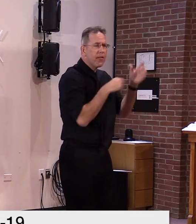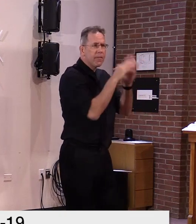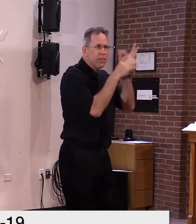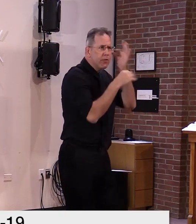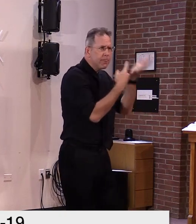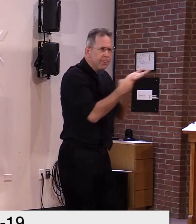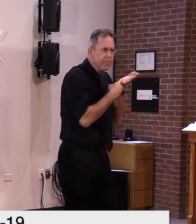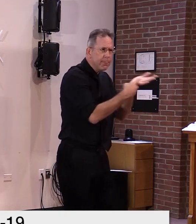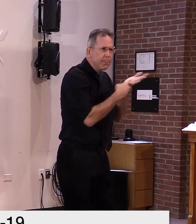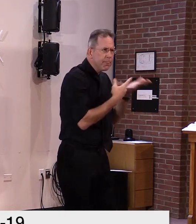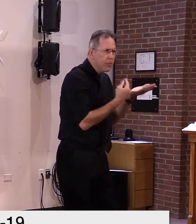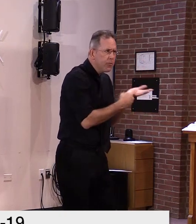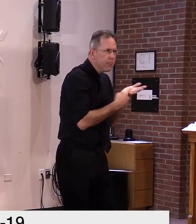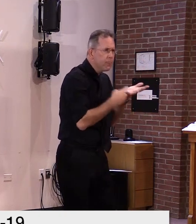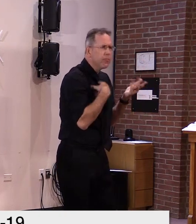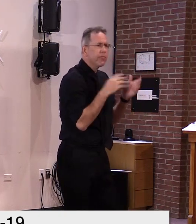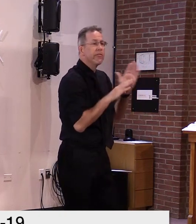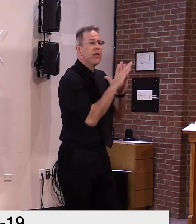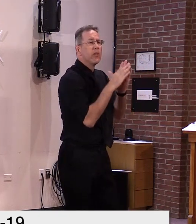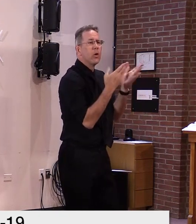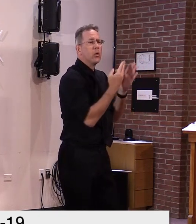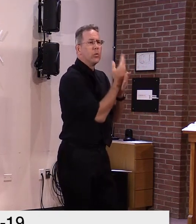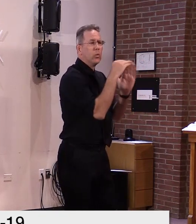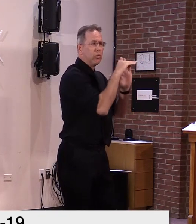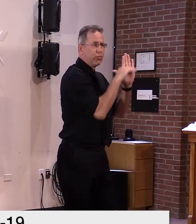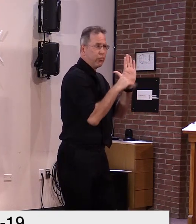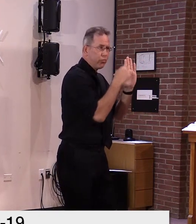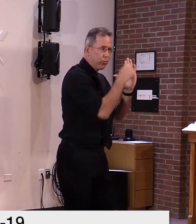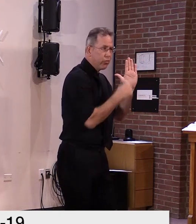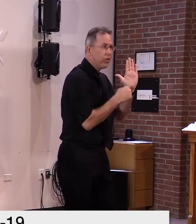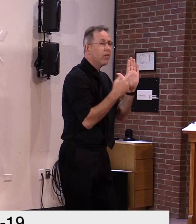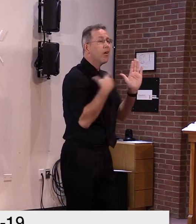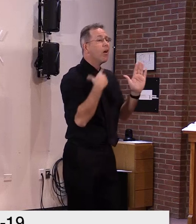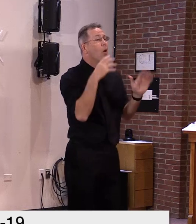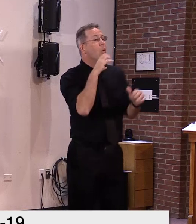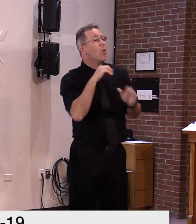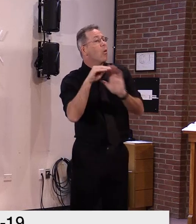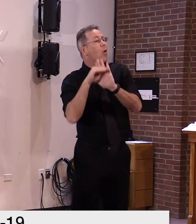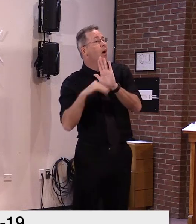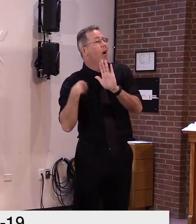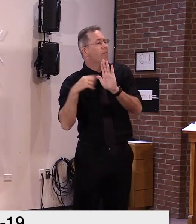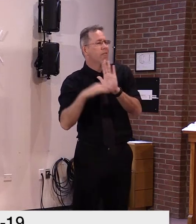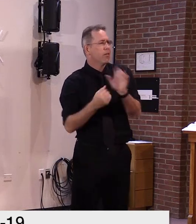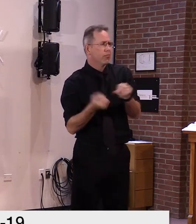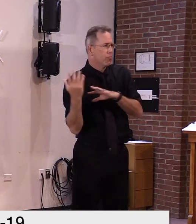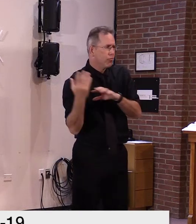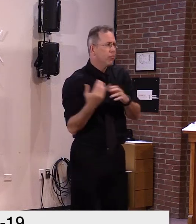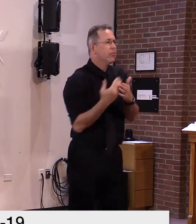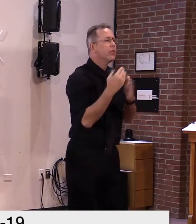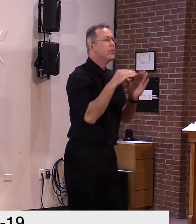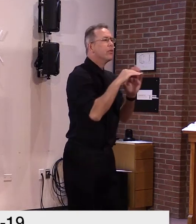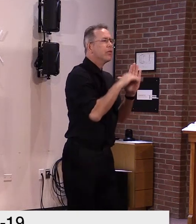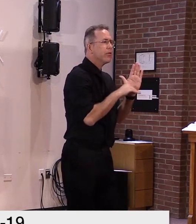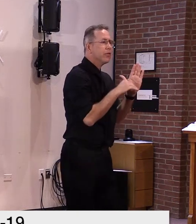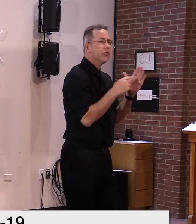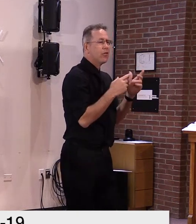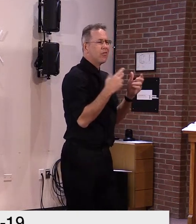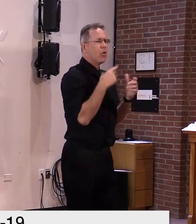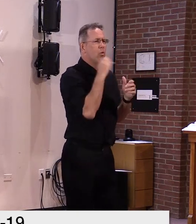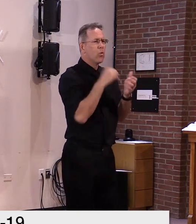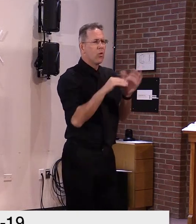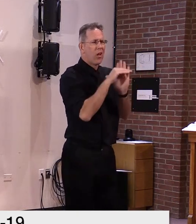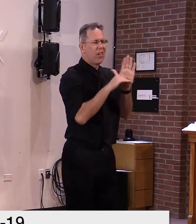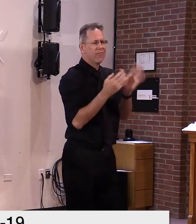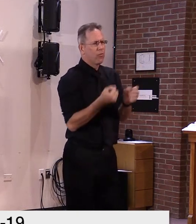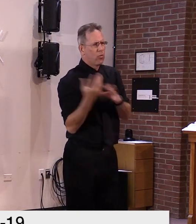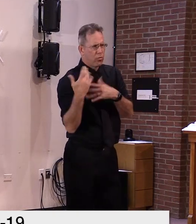which supersedes the restart guidance issued to our long-term care facilities in July. If